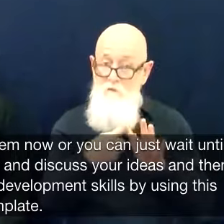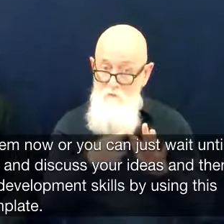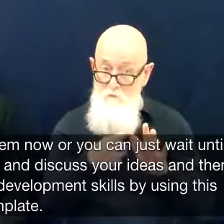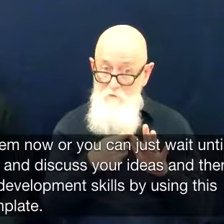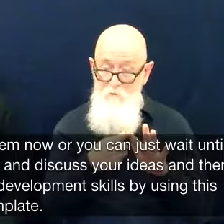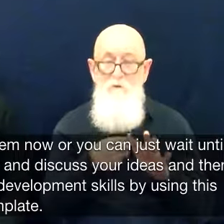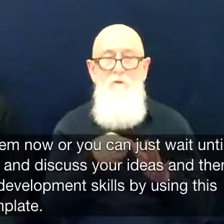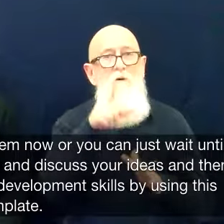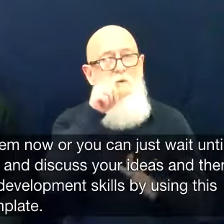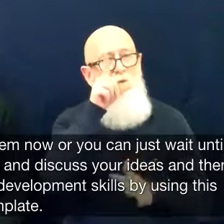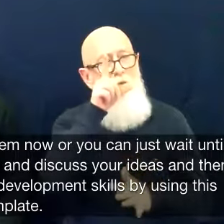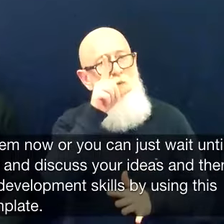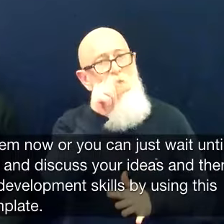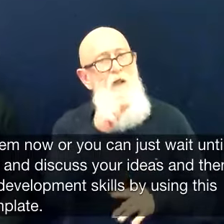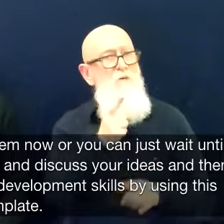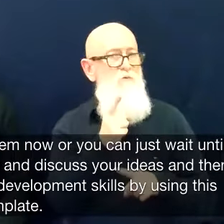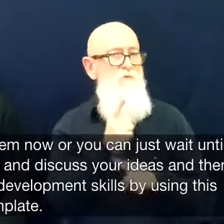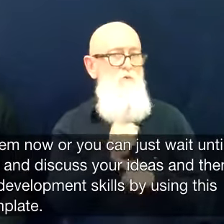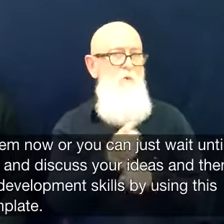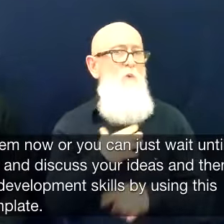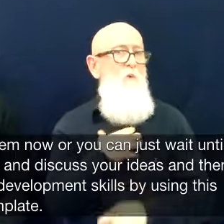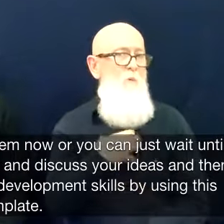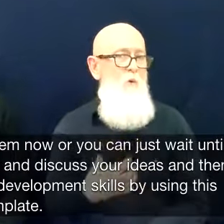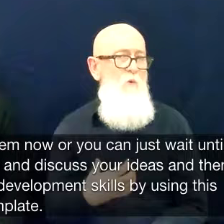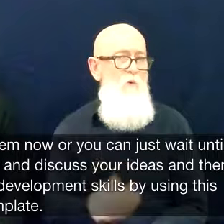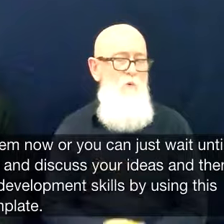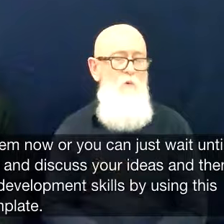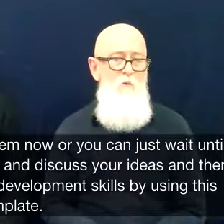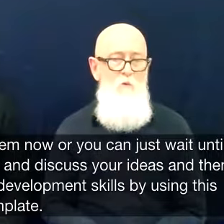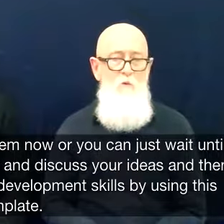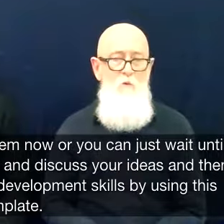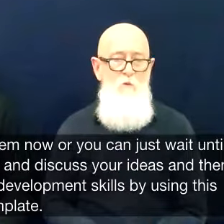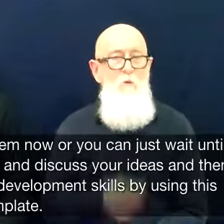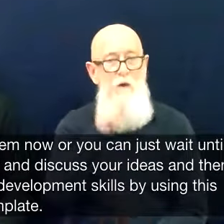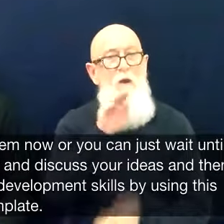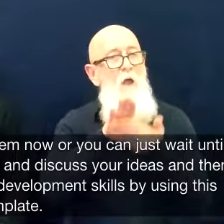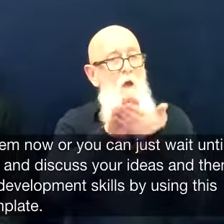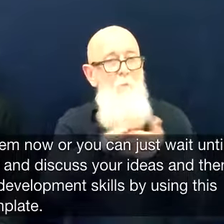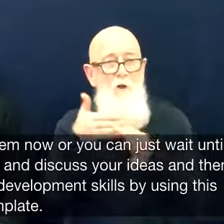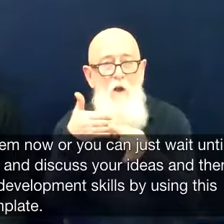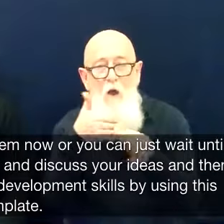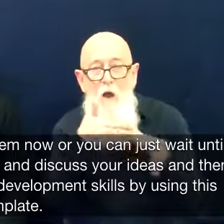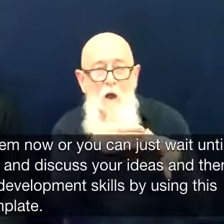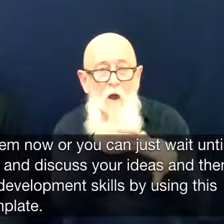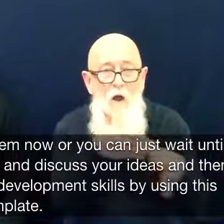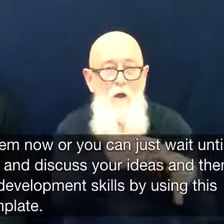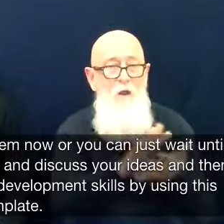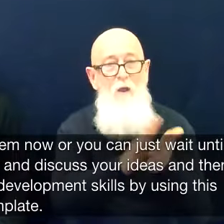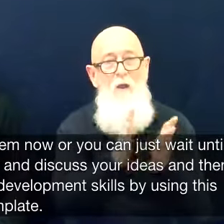if you're not sure about them or how it works. We can still guide you through the